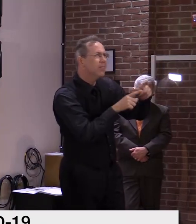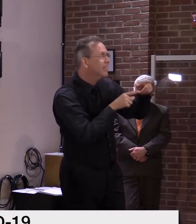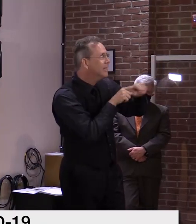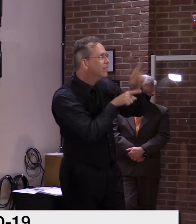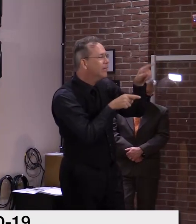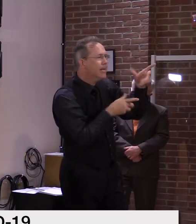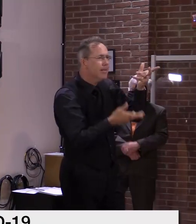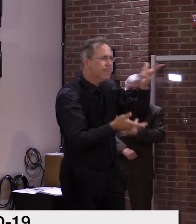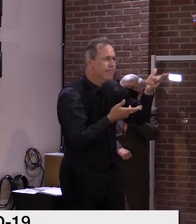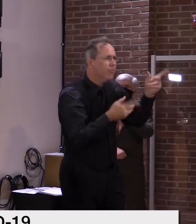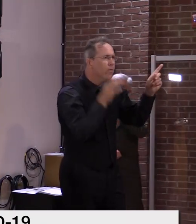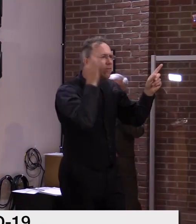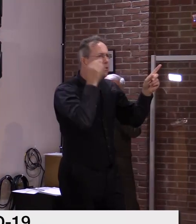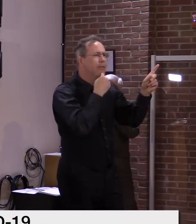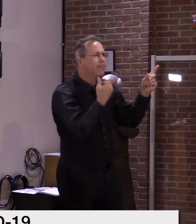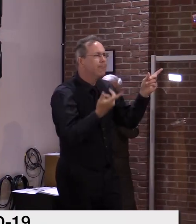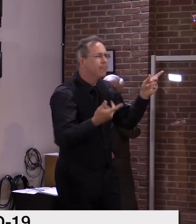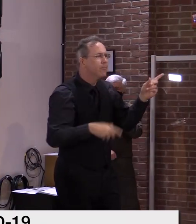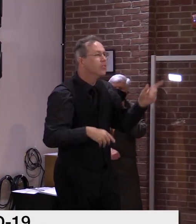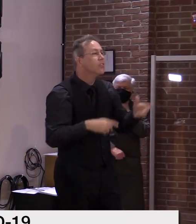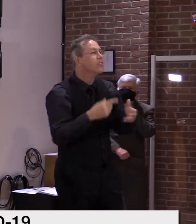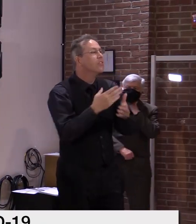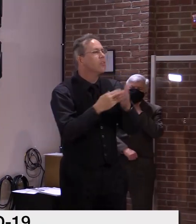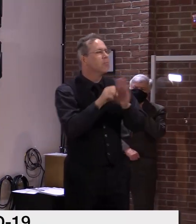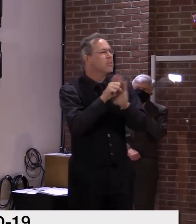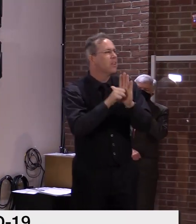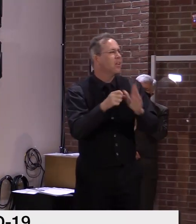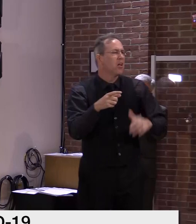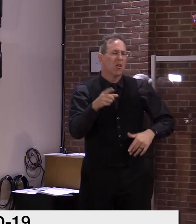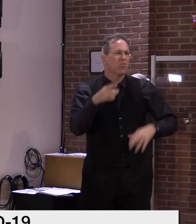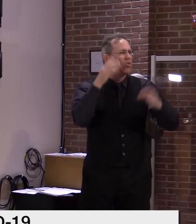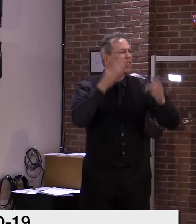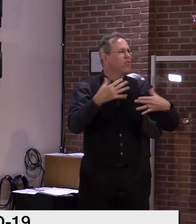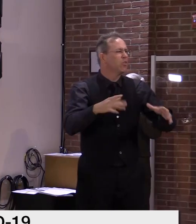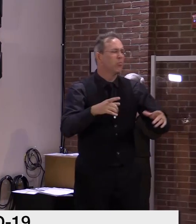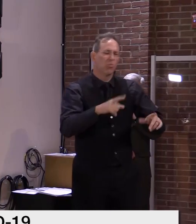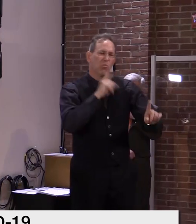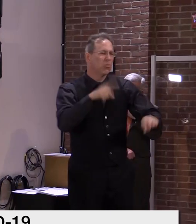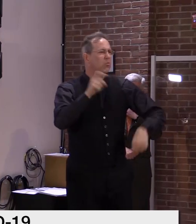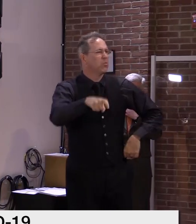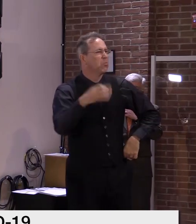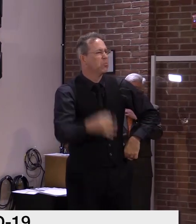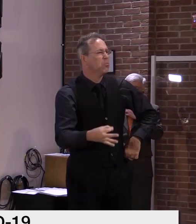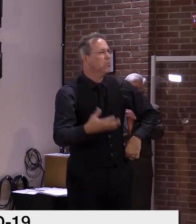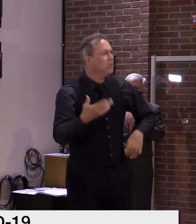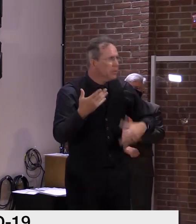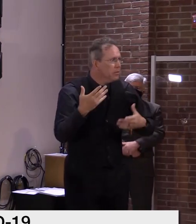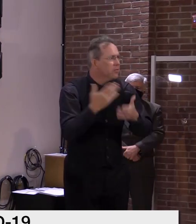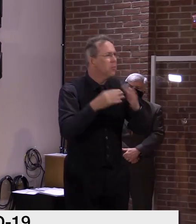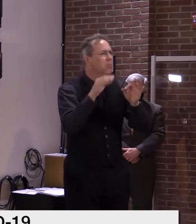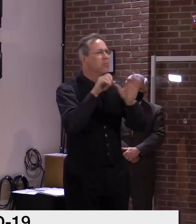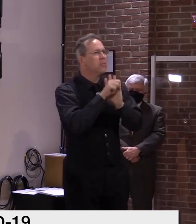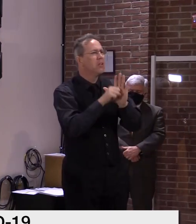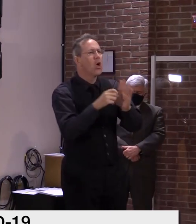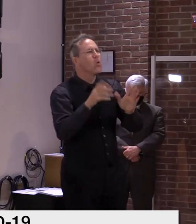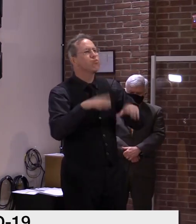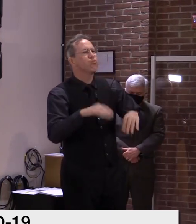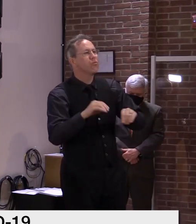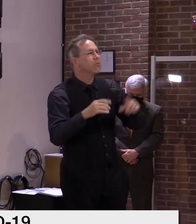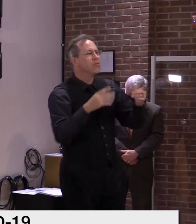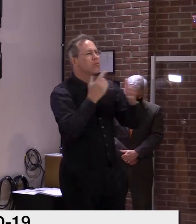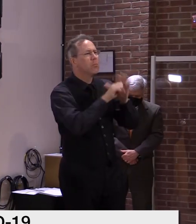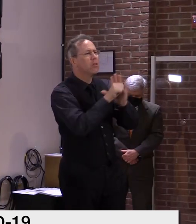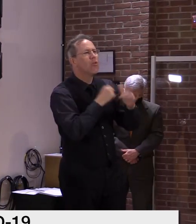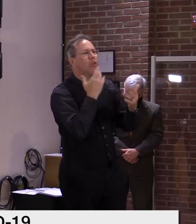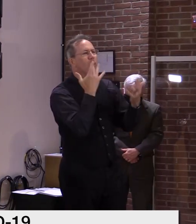either already made up their mind or are contemplating what they do as well. So that there's some consistency again, so that